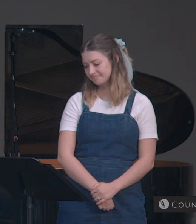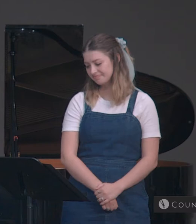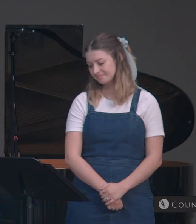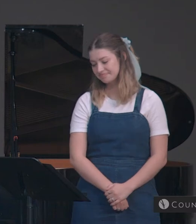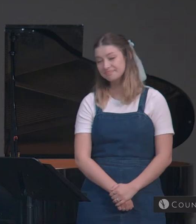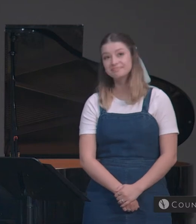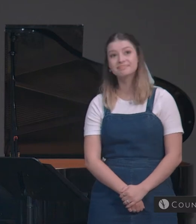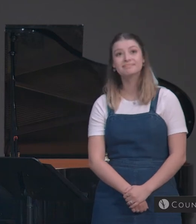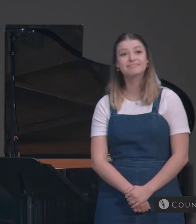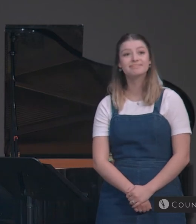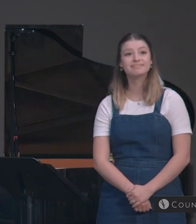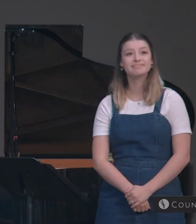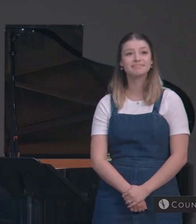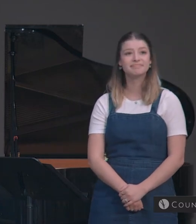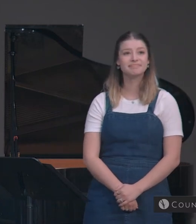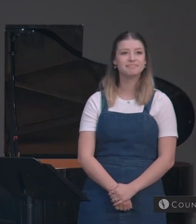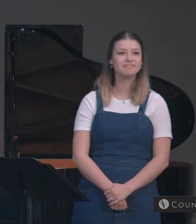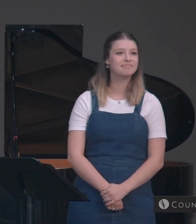sky,